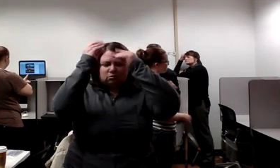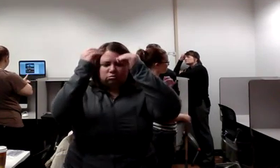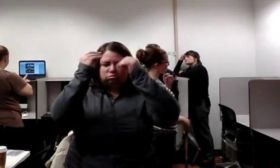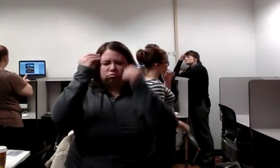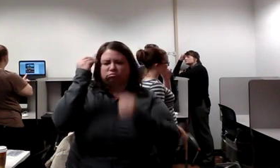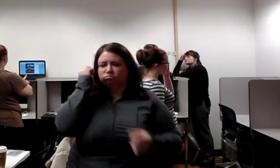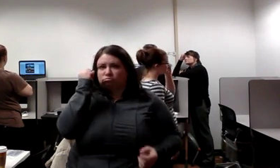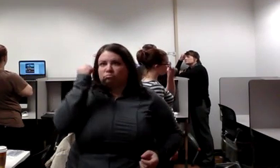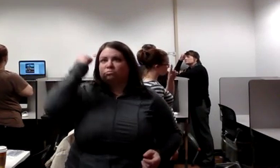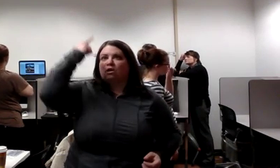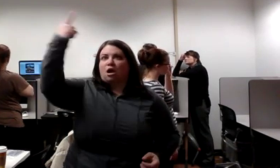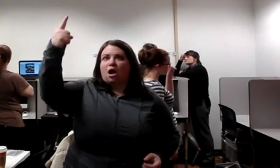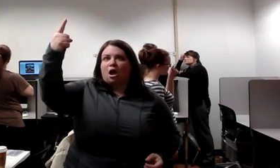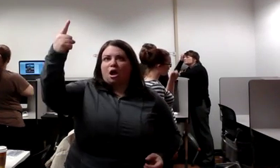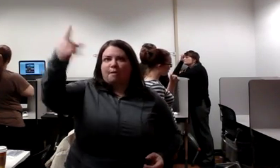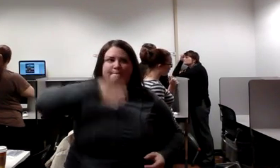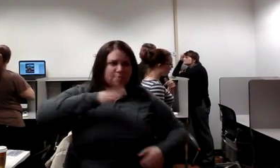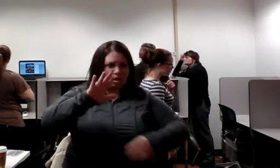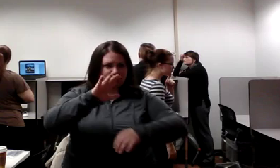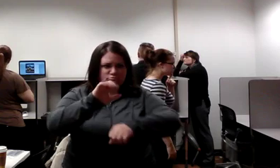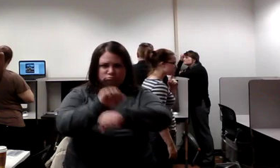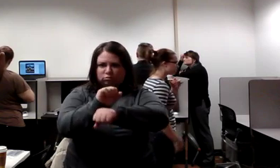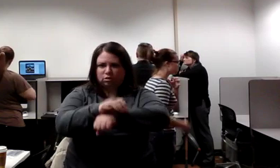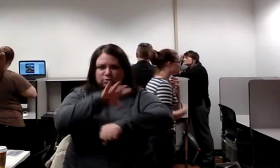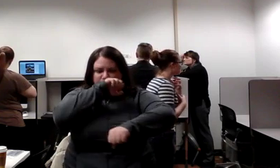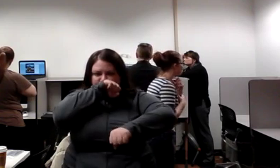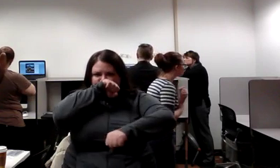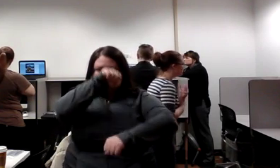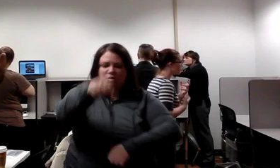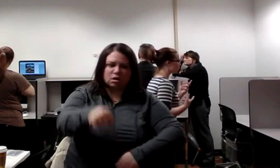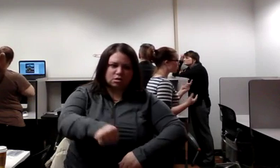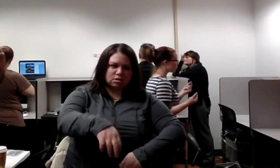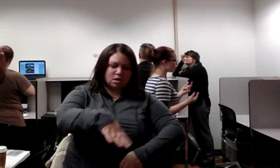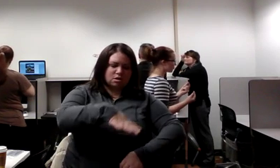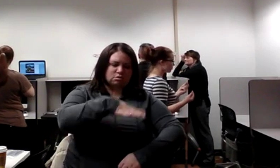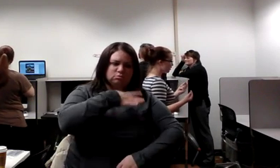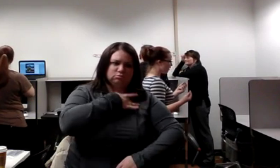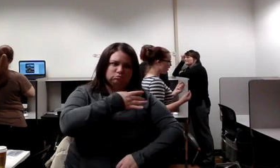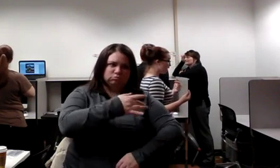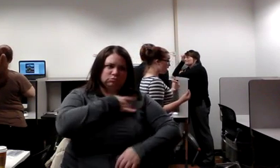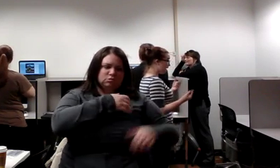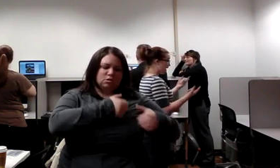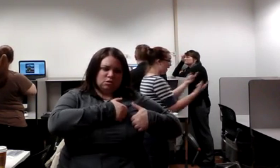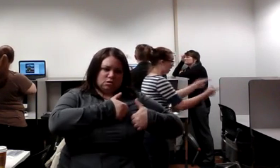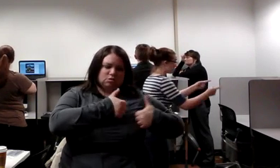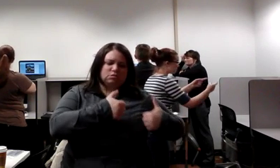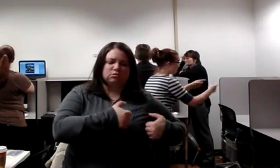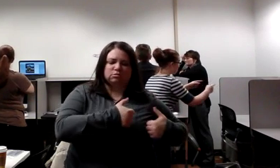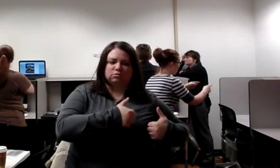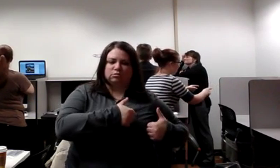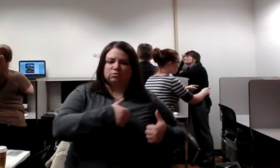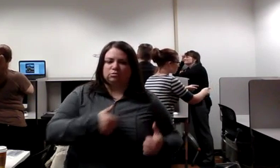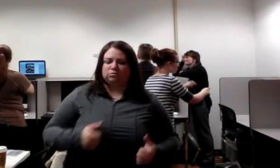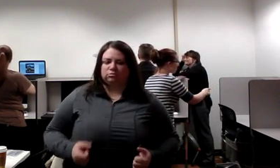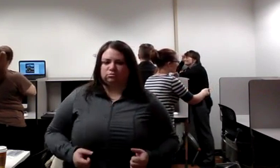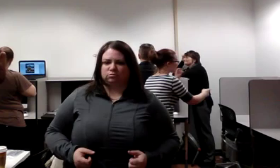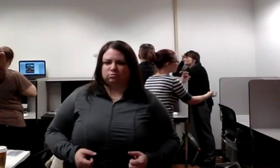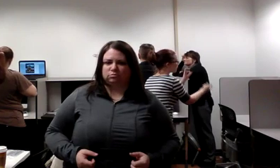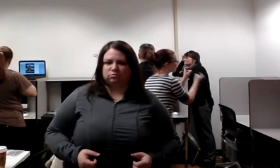loved what I did. The turn of events at Apple had not changed that one bit. I'd been rejected, but I was still